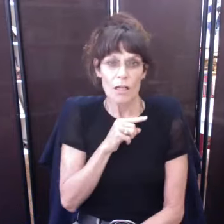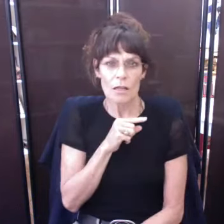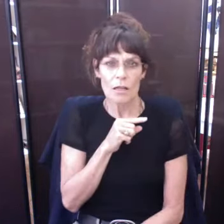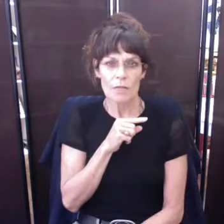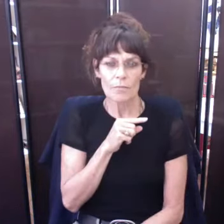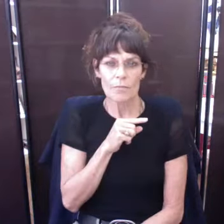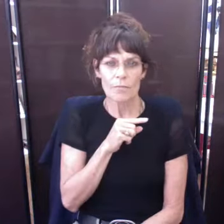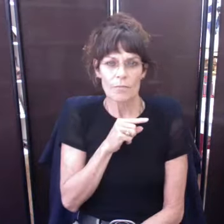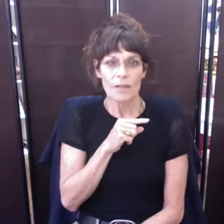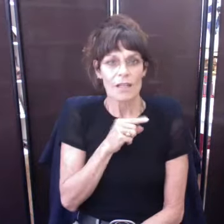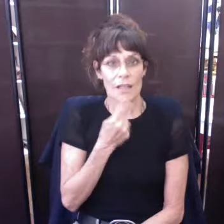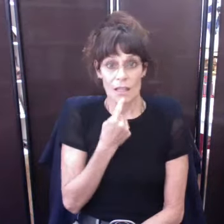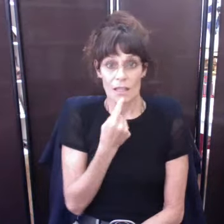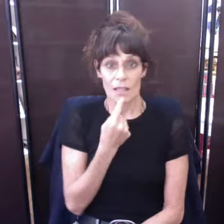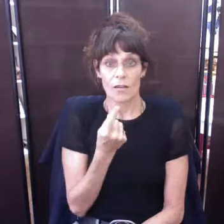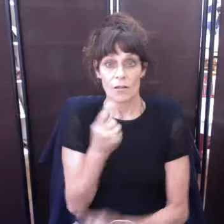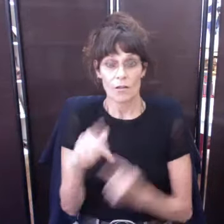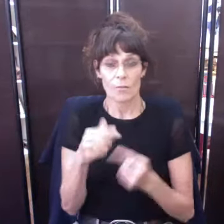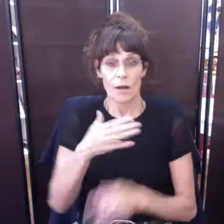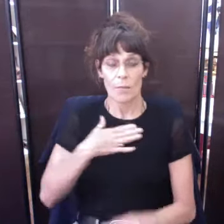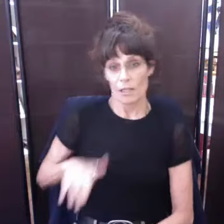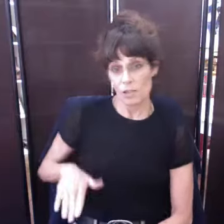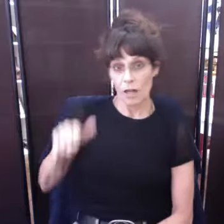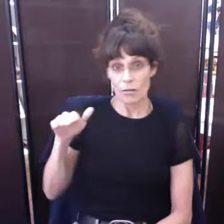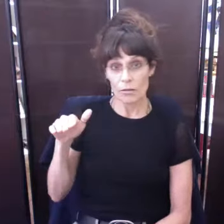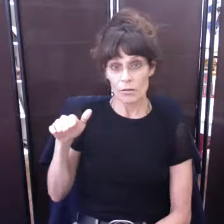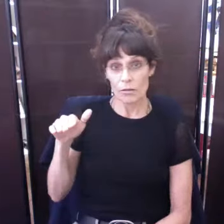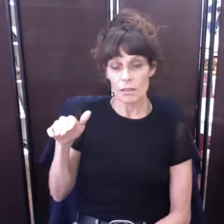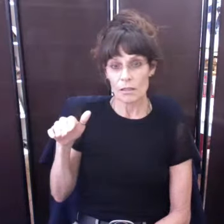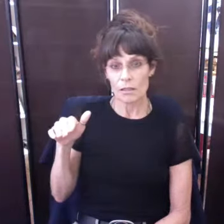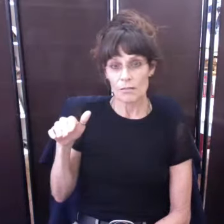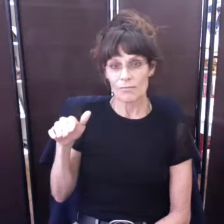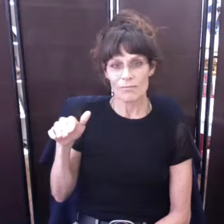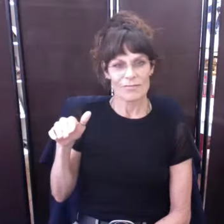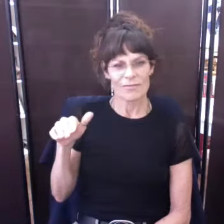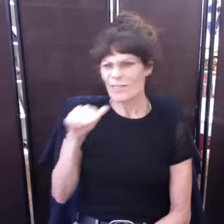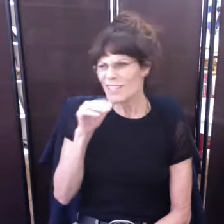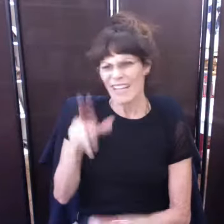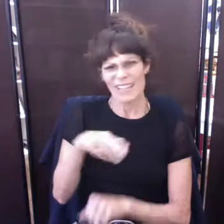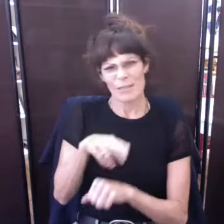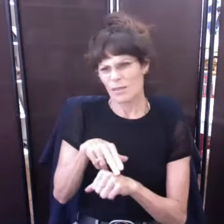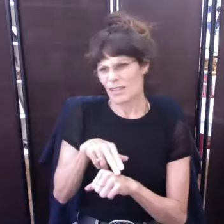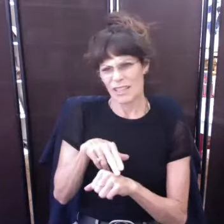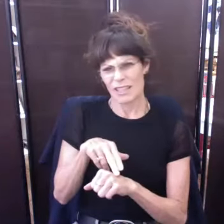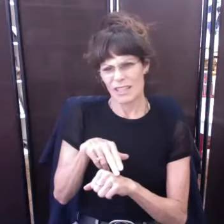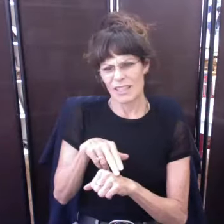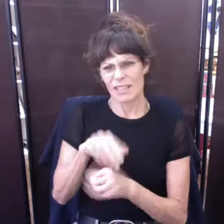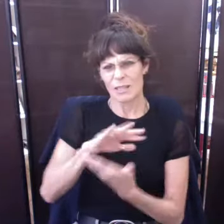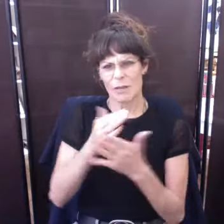I can tell you this about my childhood. It was not typical as of today's standards, but very extreme